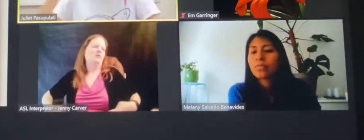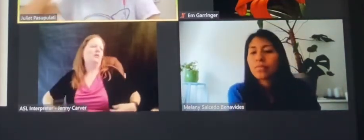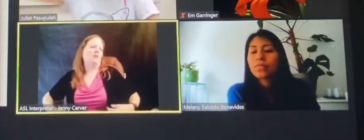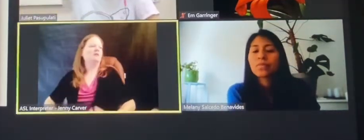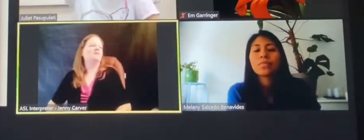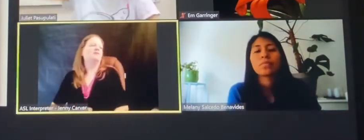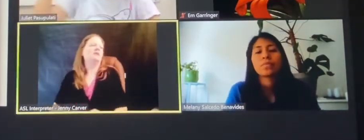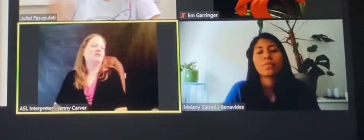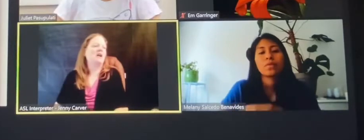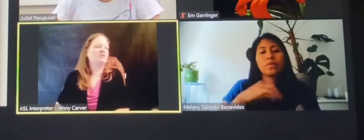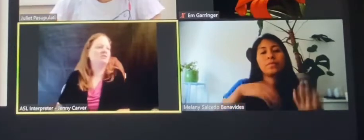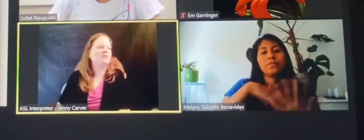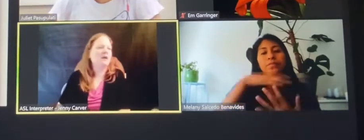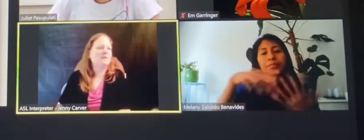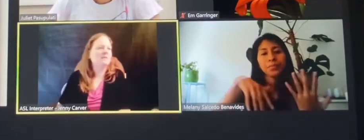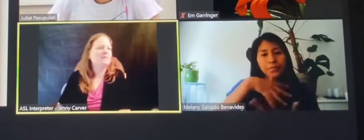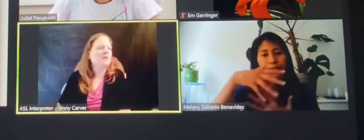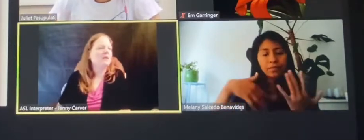It's a hangout, okay.